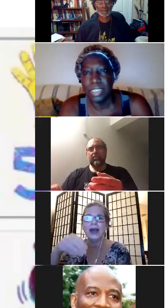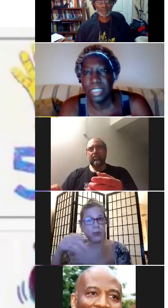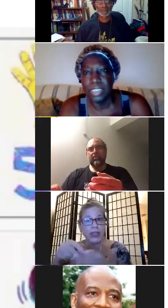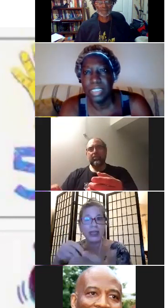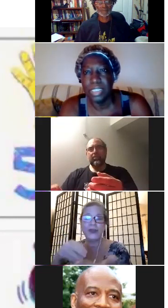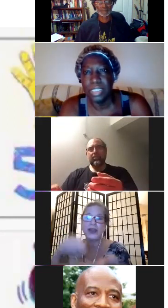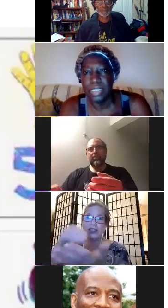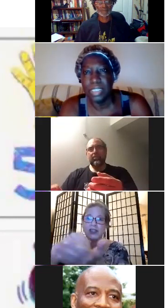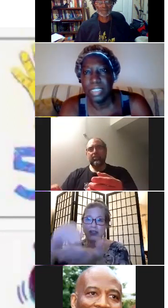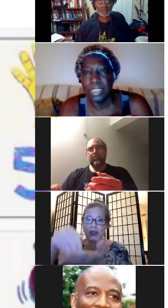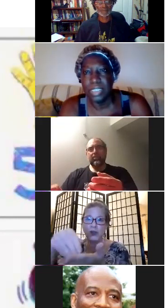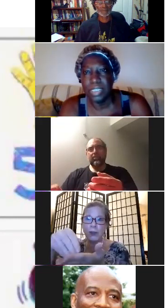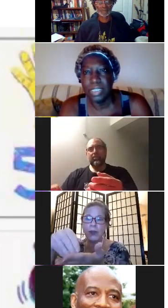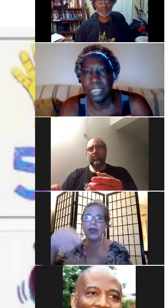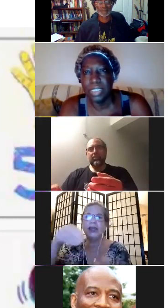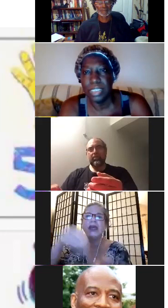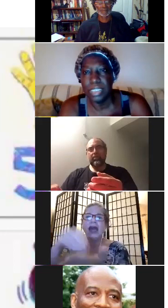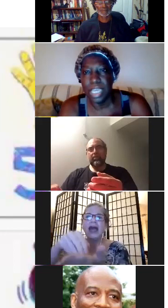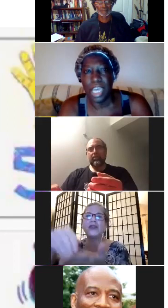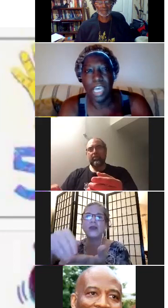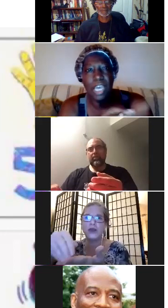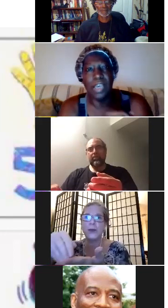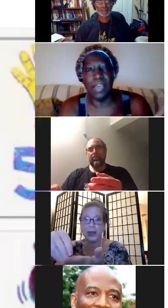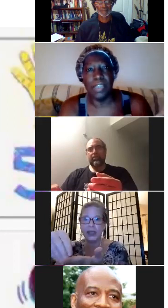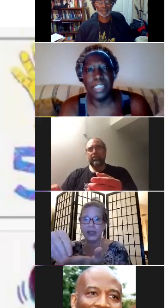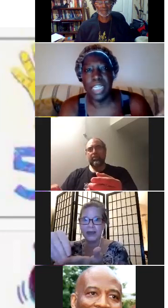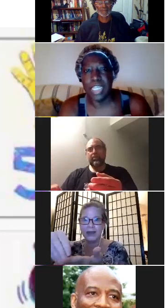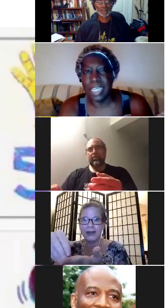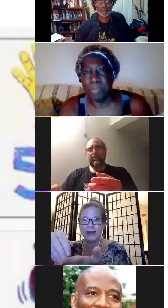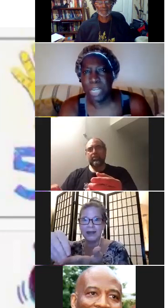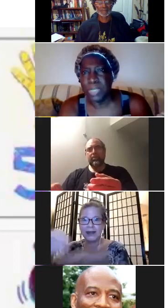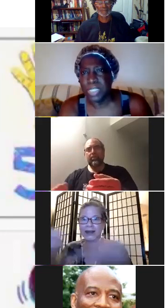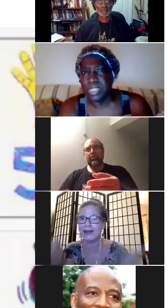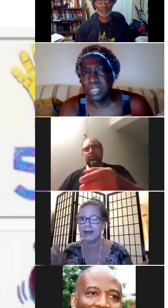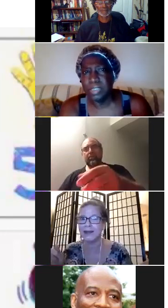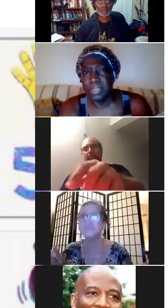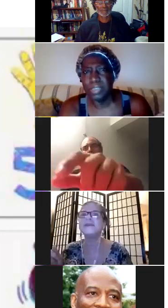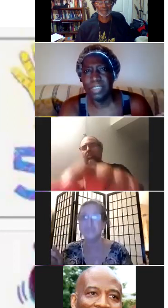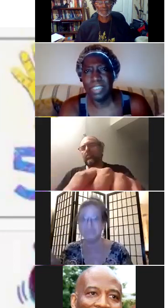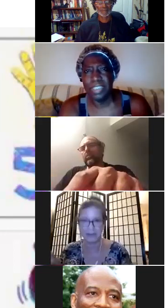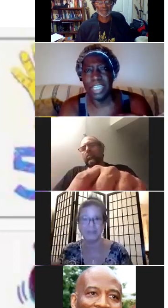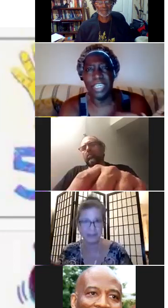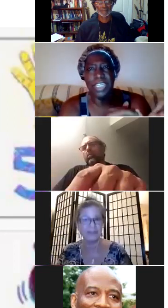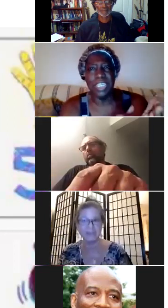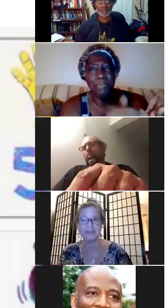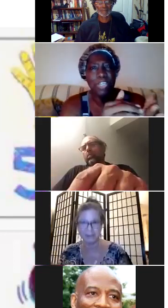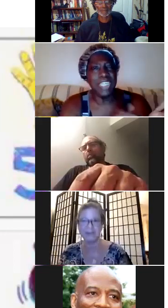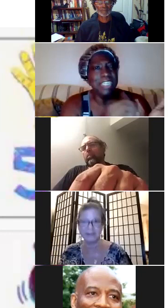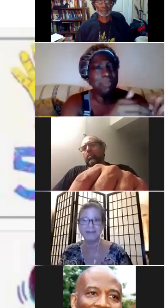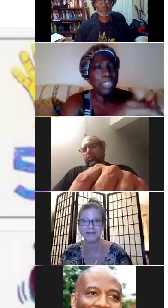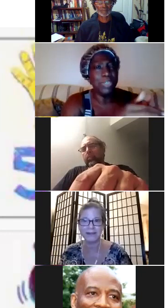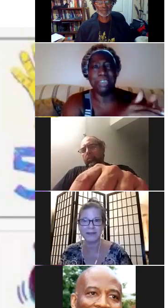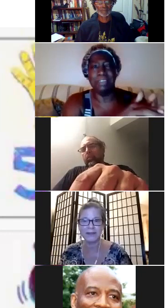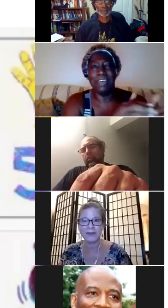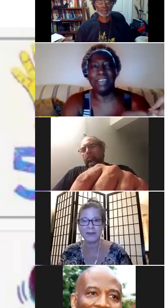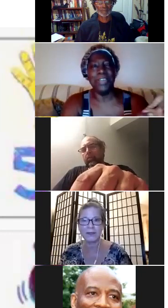I believe it's 2 for million and 3 for billion. Did I say it backwards? I thought I said million,